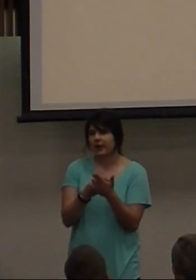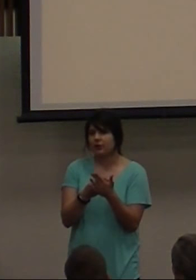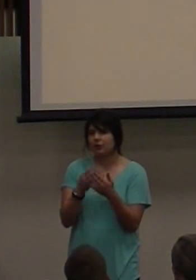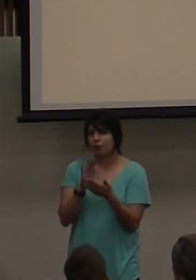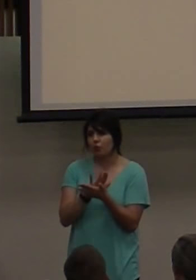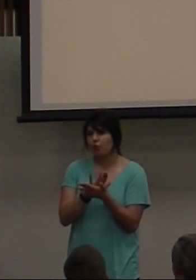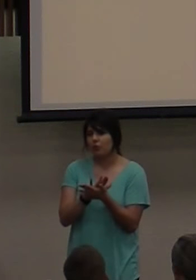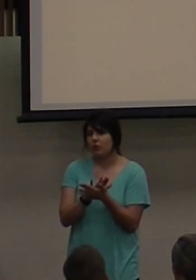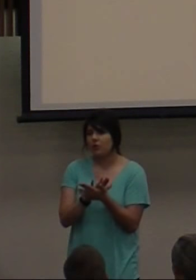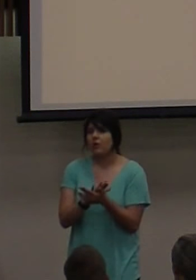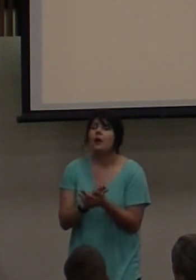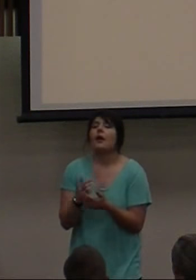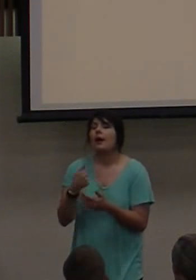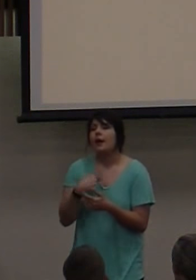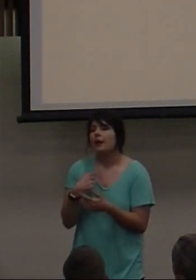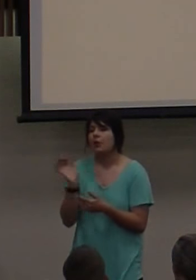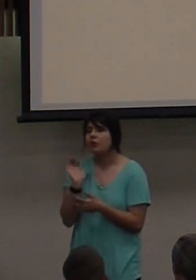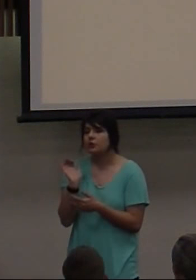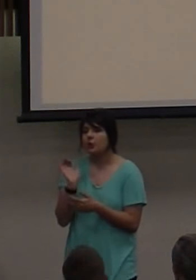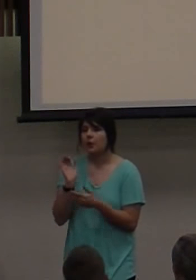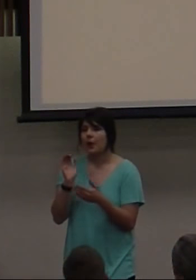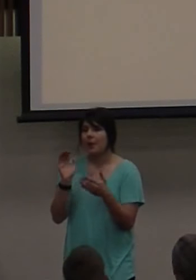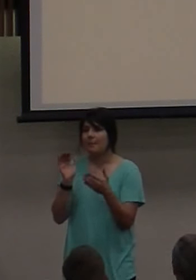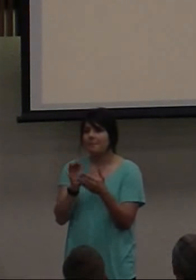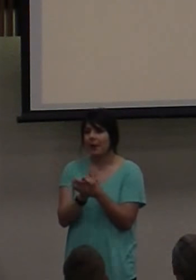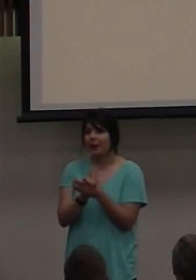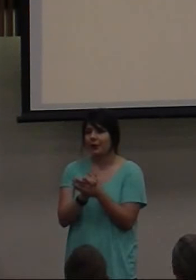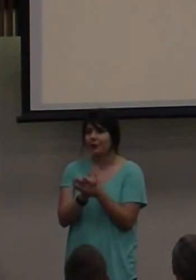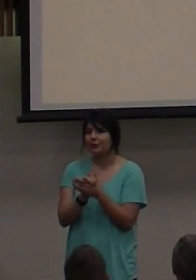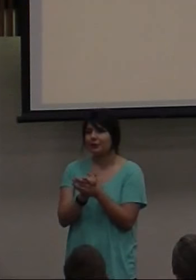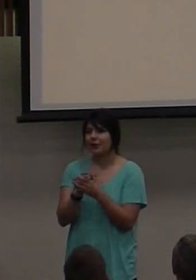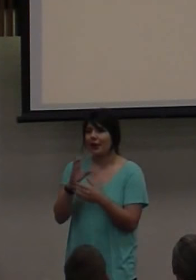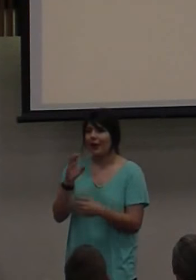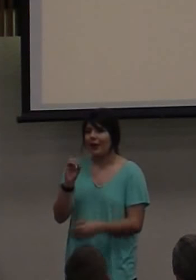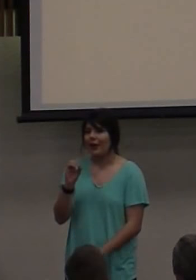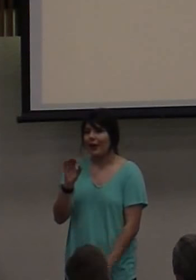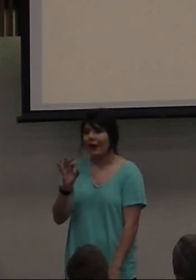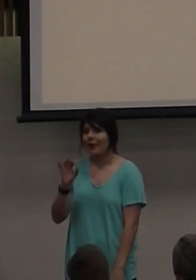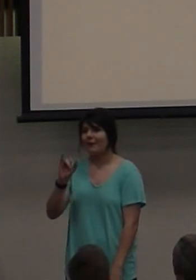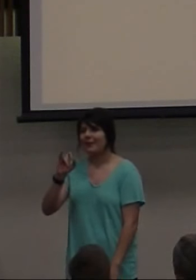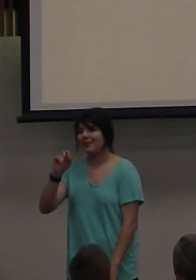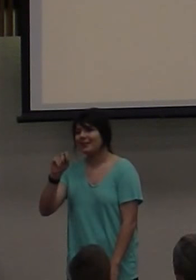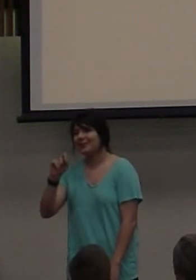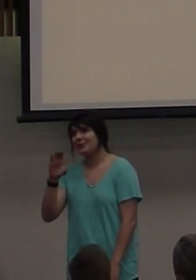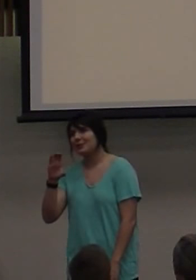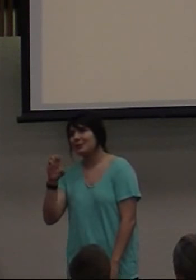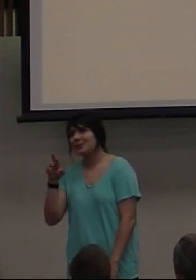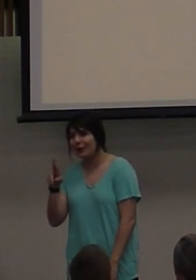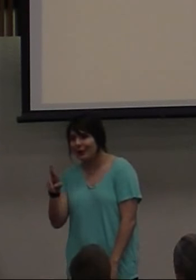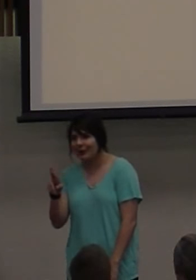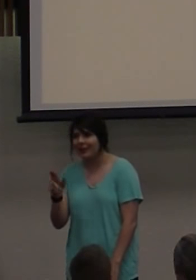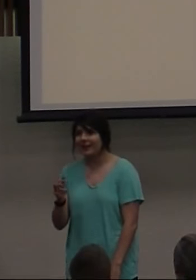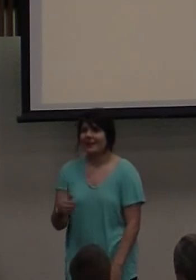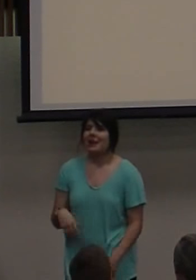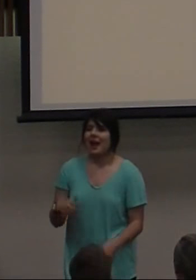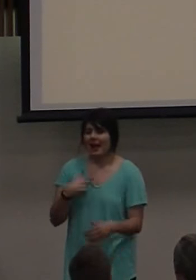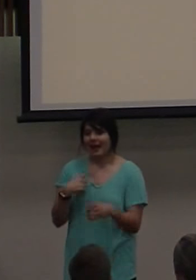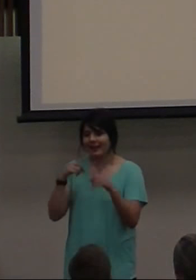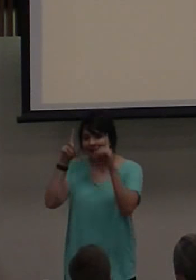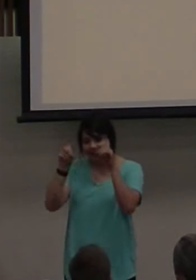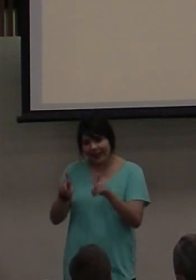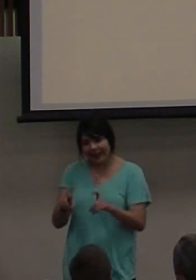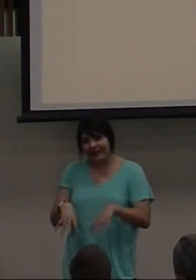I'm a marriage officer, had to pass an exam. Much of it was in a language I didn't speak, but I